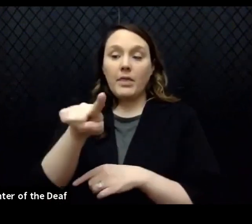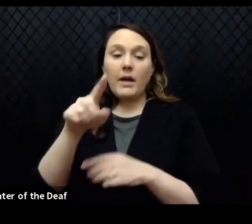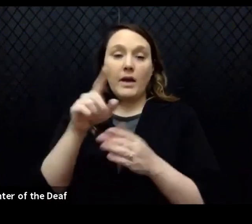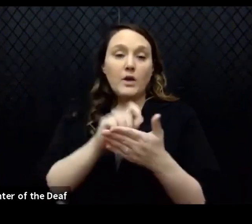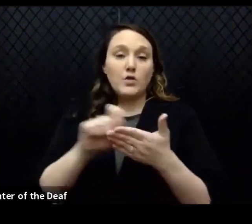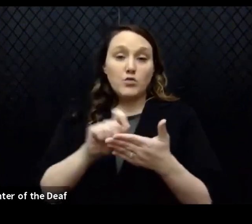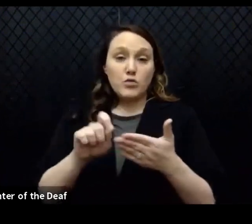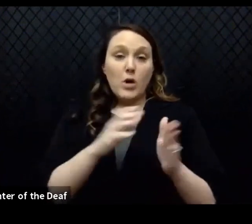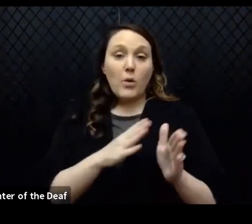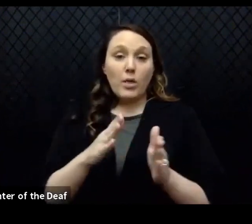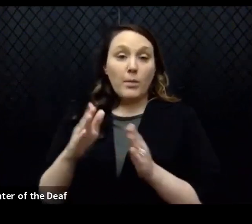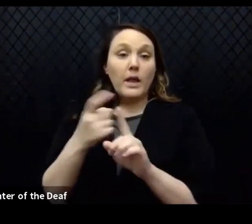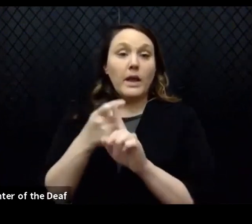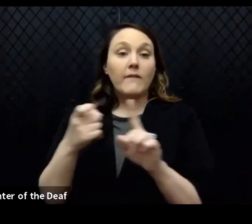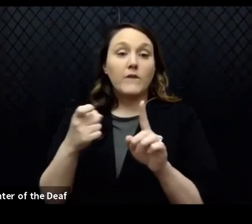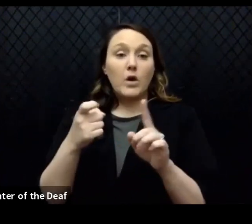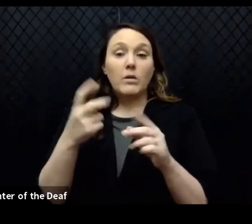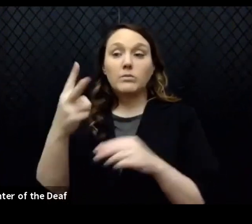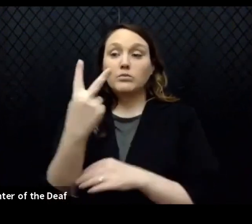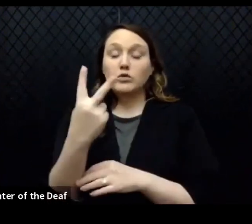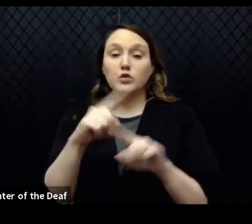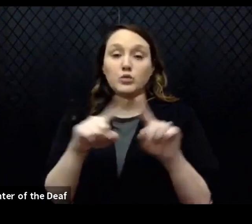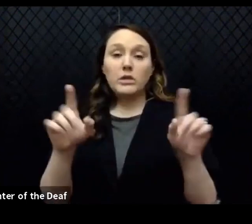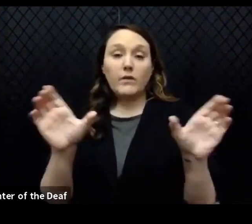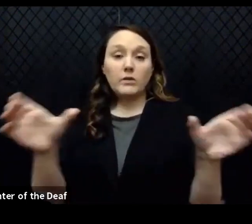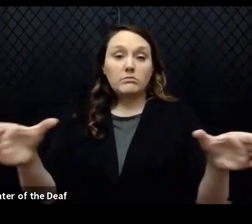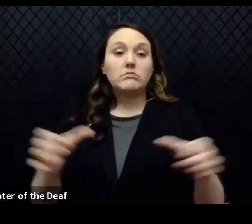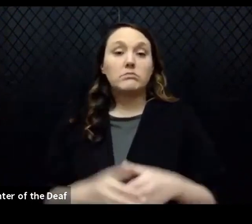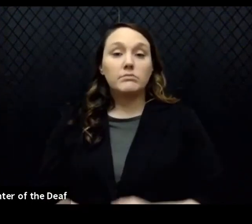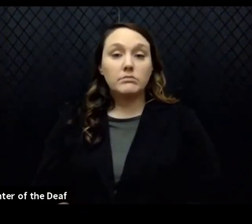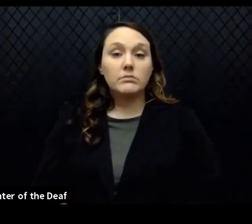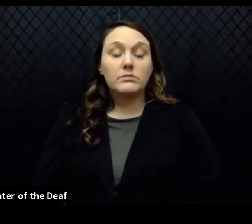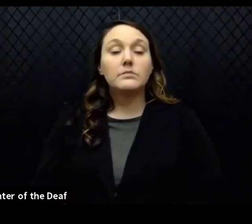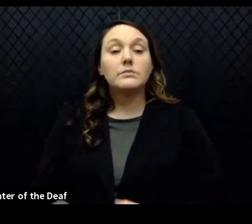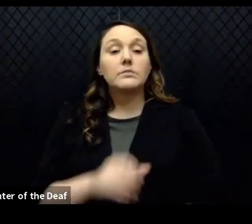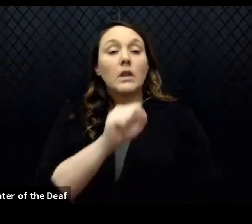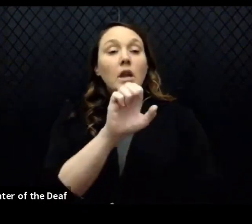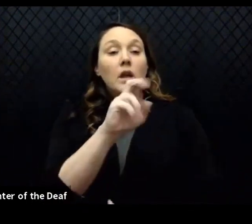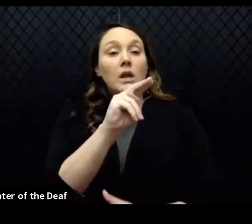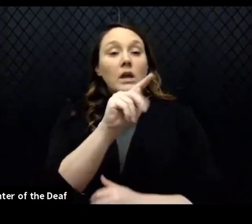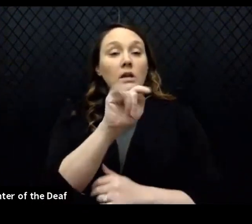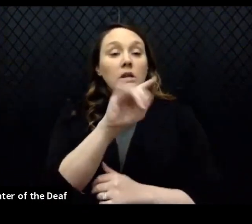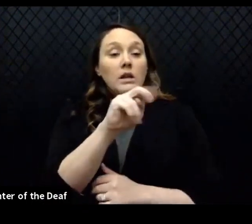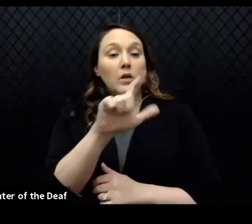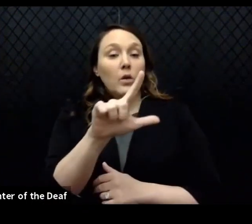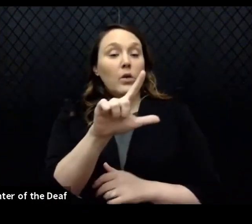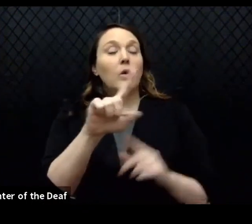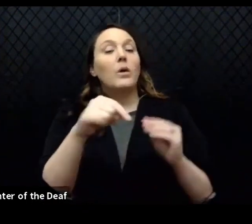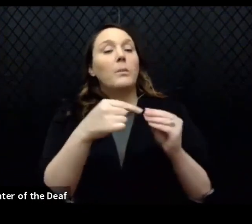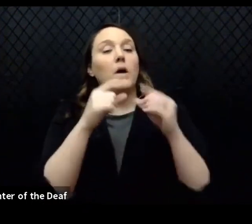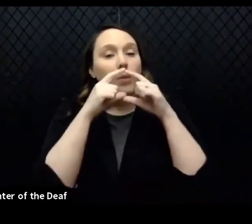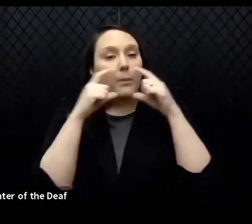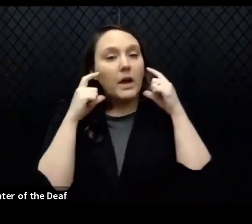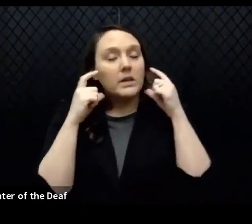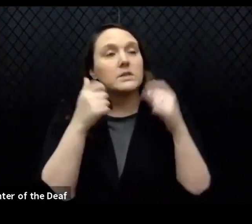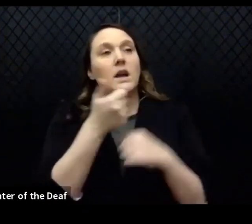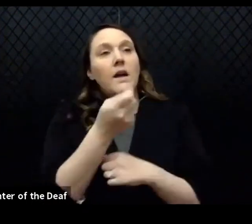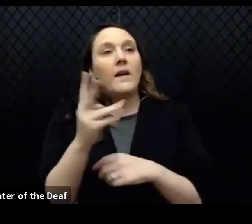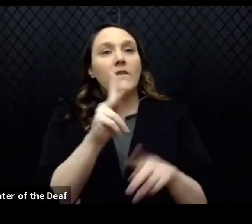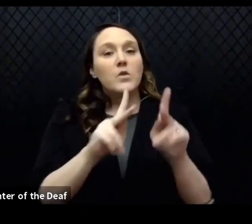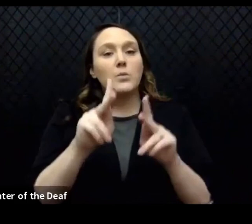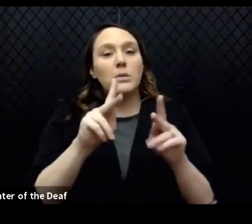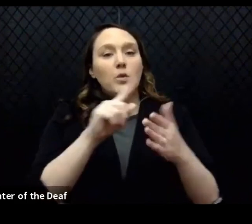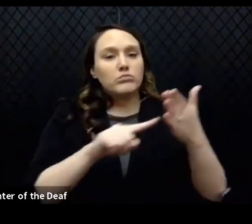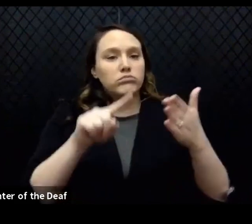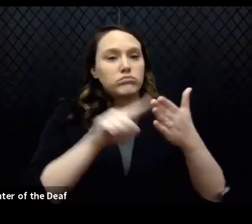from those 2 different bodies. From the Sentinel, another question about the masks. He says there are numerous people criticizing the